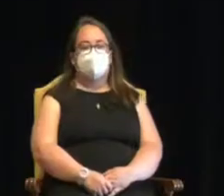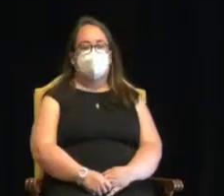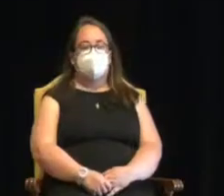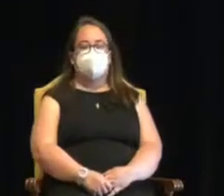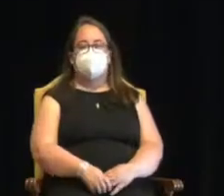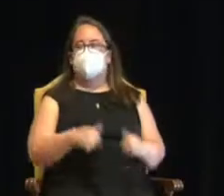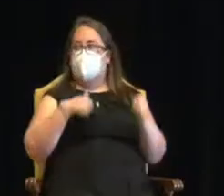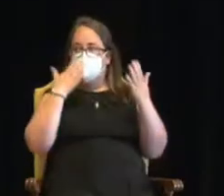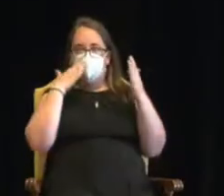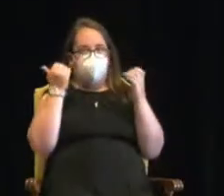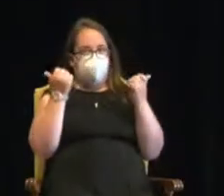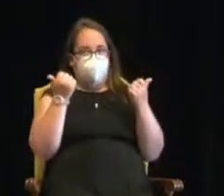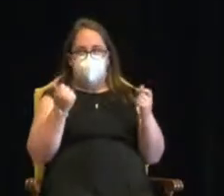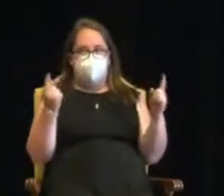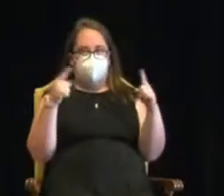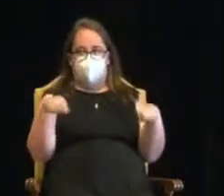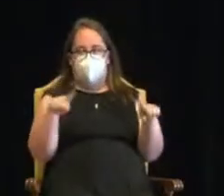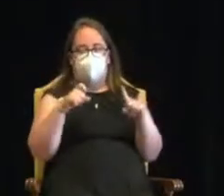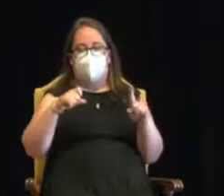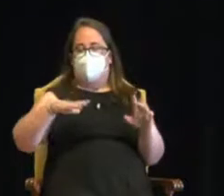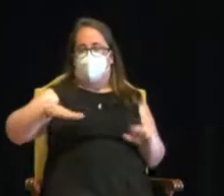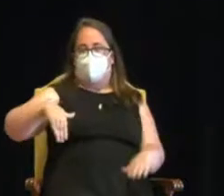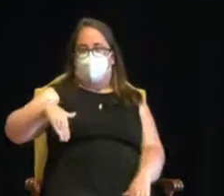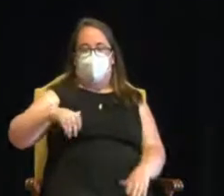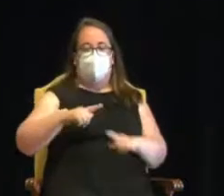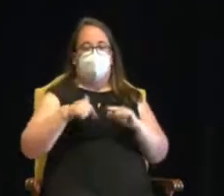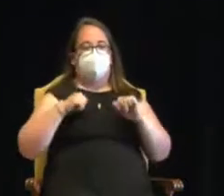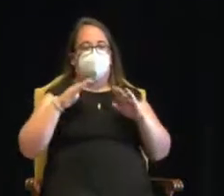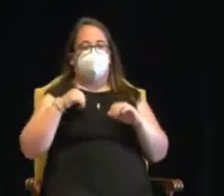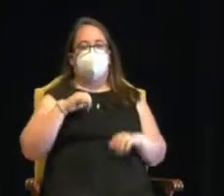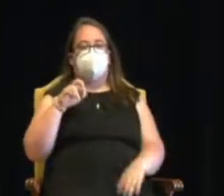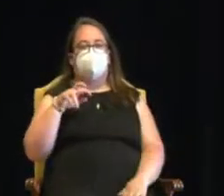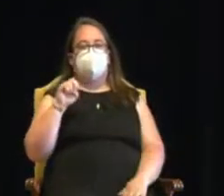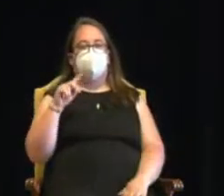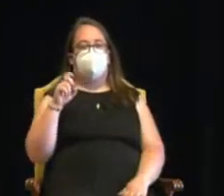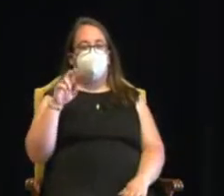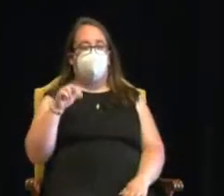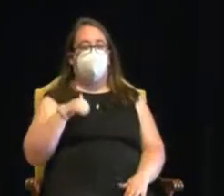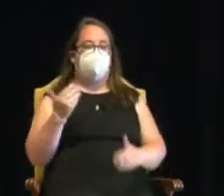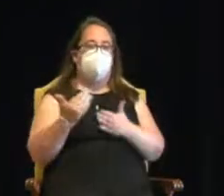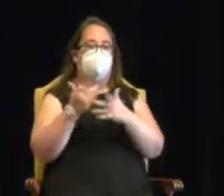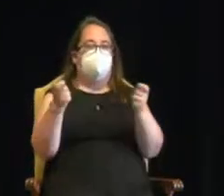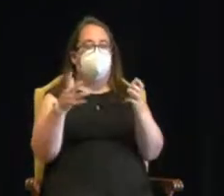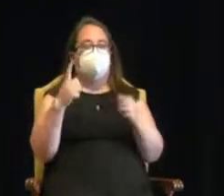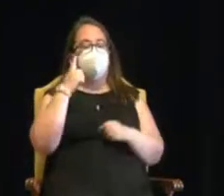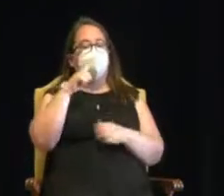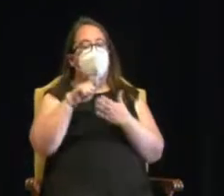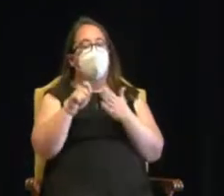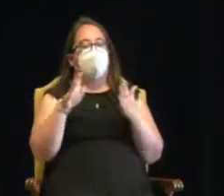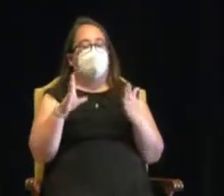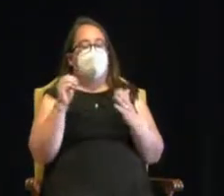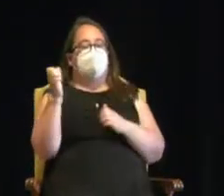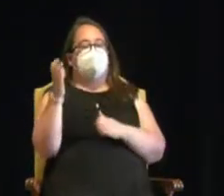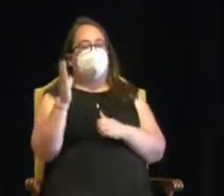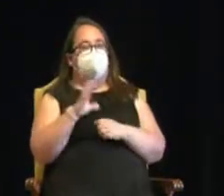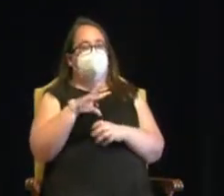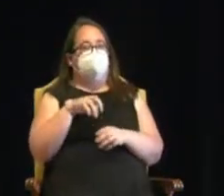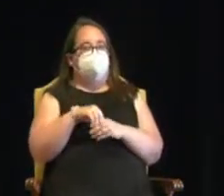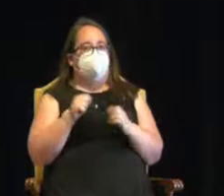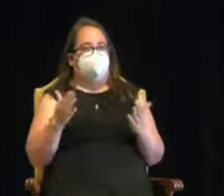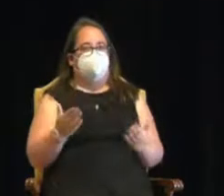Hi, I don't know any of you yet, but I hope to get to know you. My name's Cleve Corner. I'm the new manager of author and speaker engagement here at the